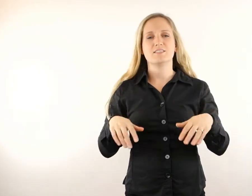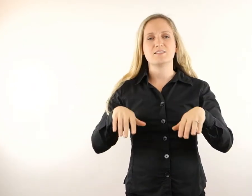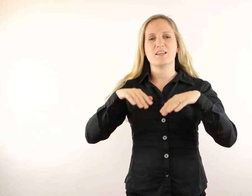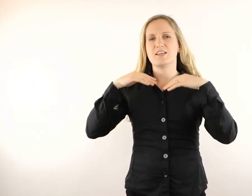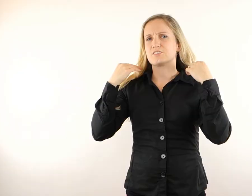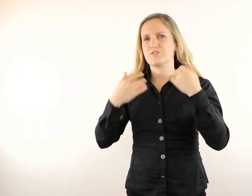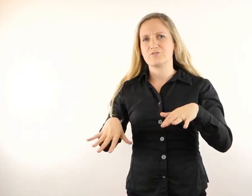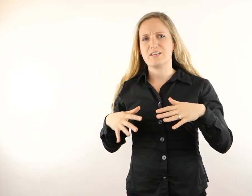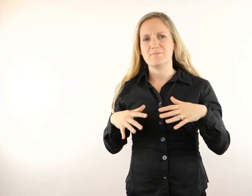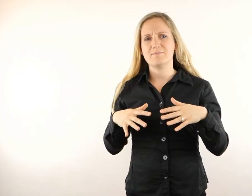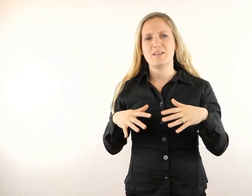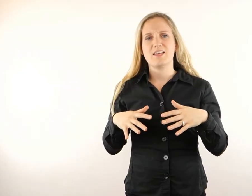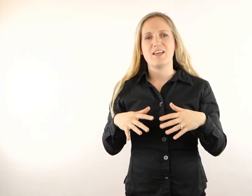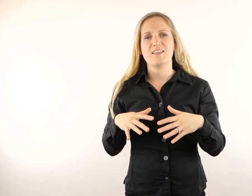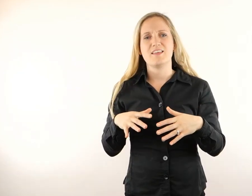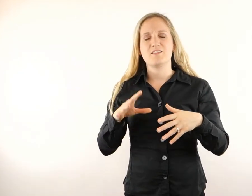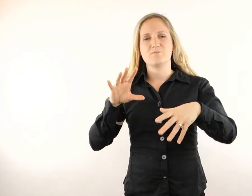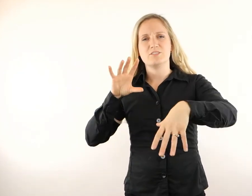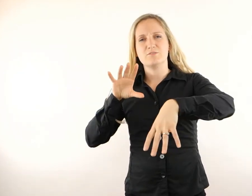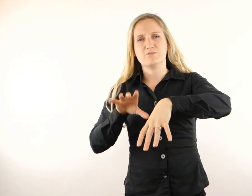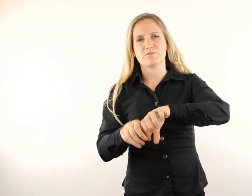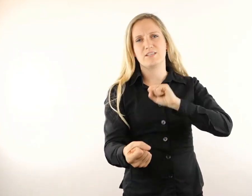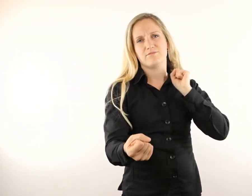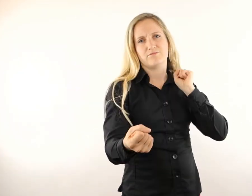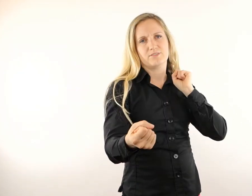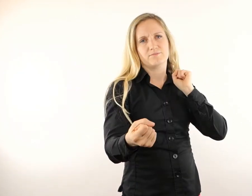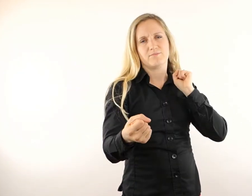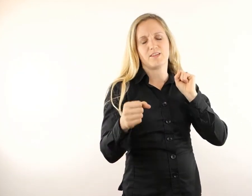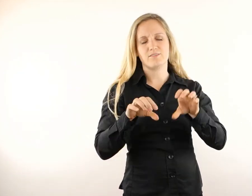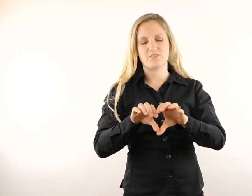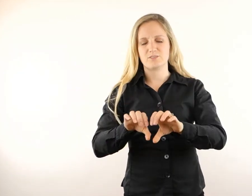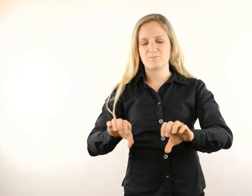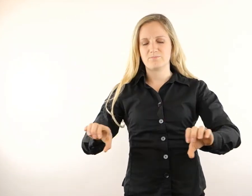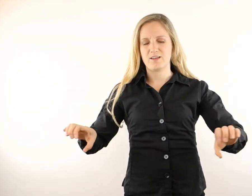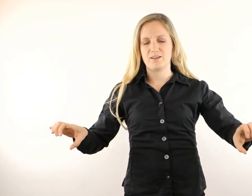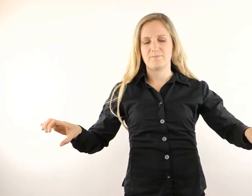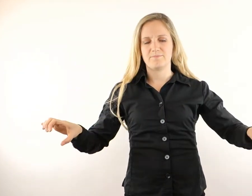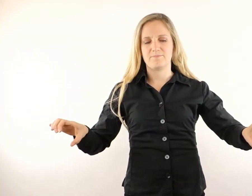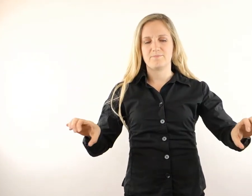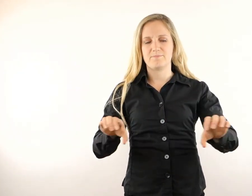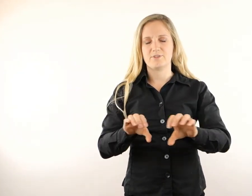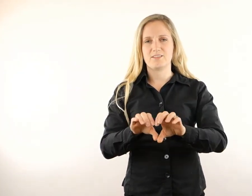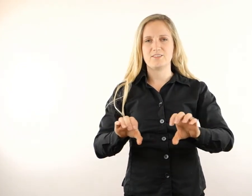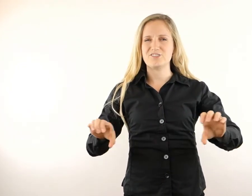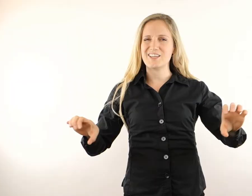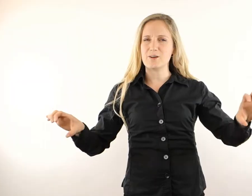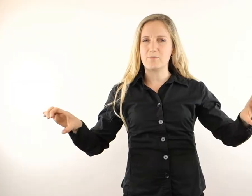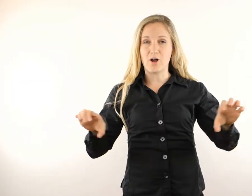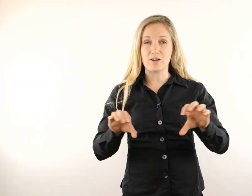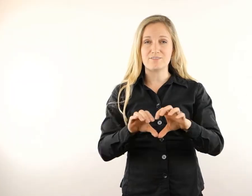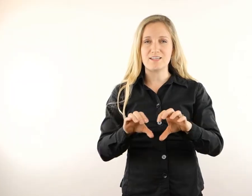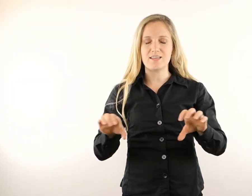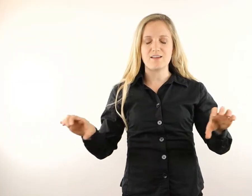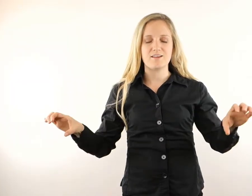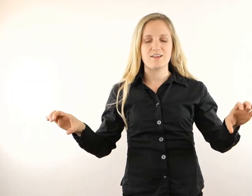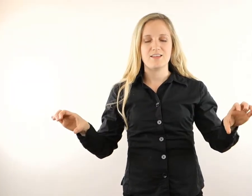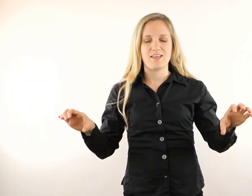is extreme, and then we do grief. And just pretend that there's like a bar right there,